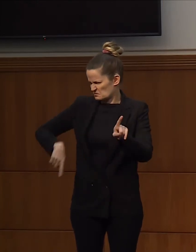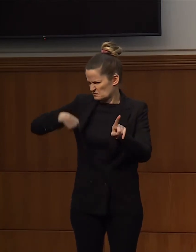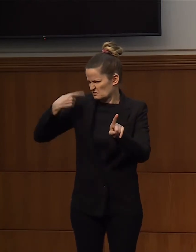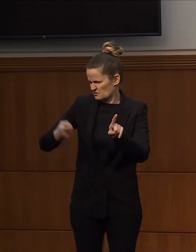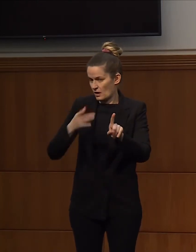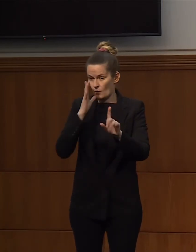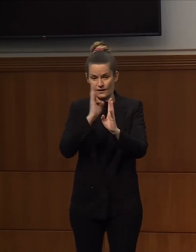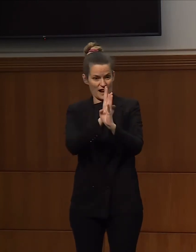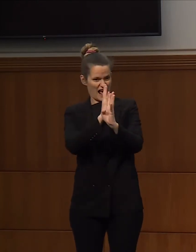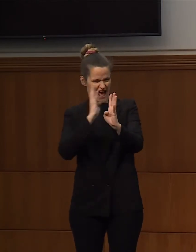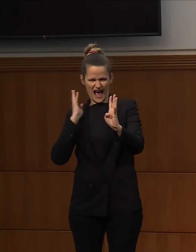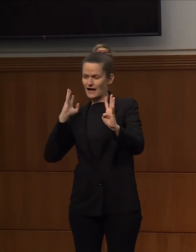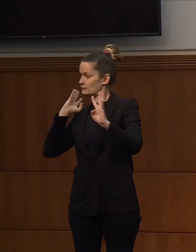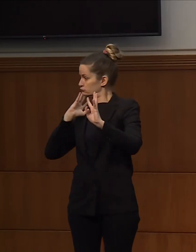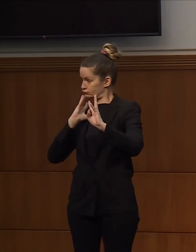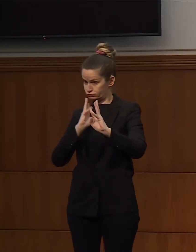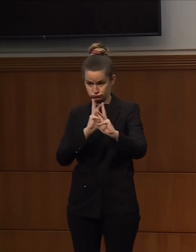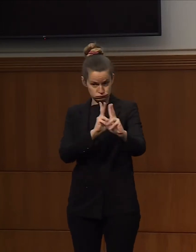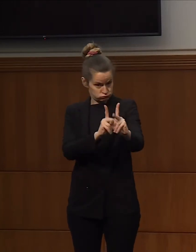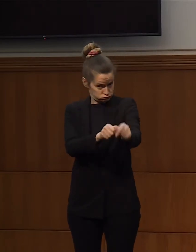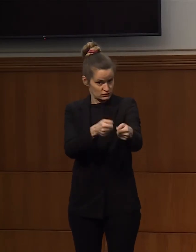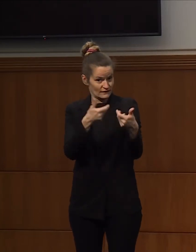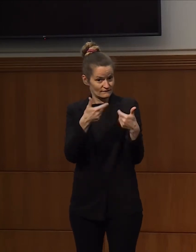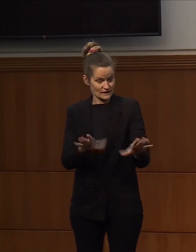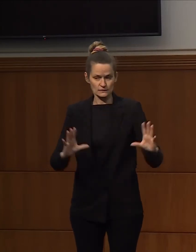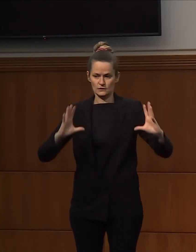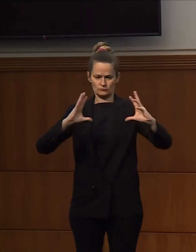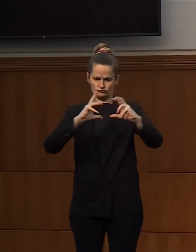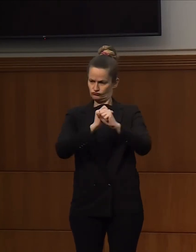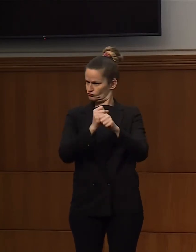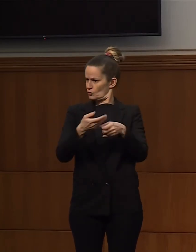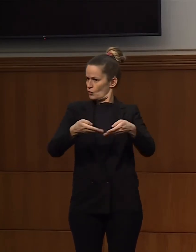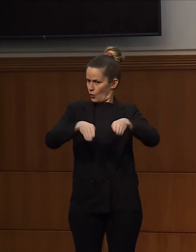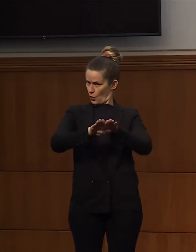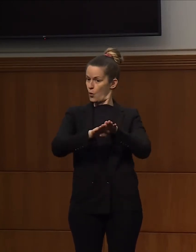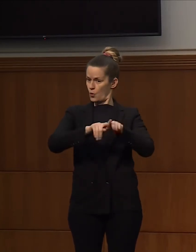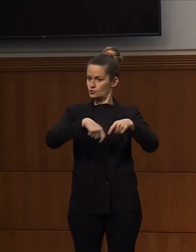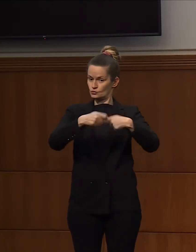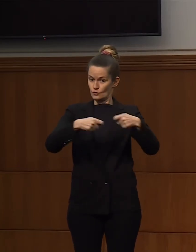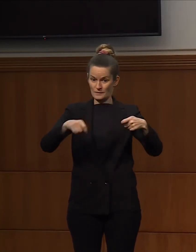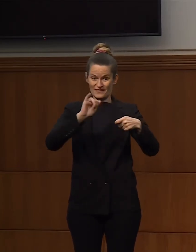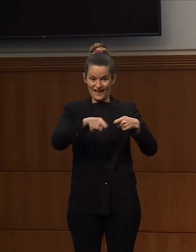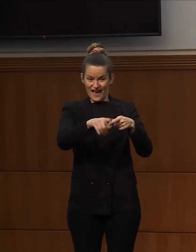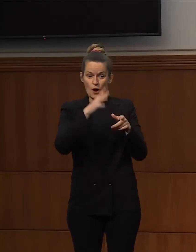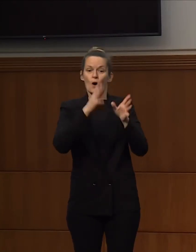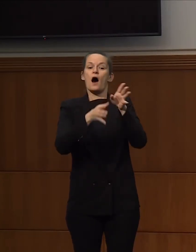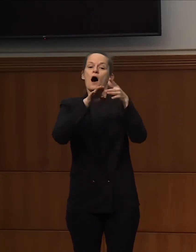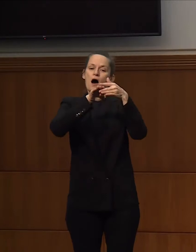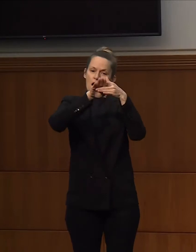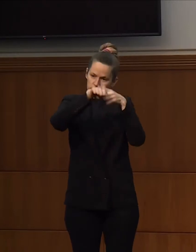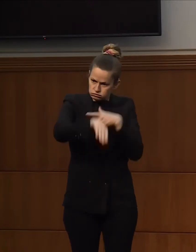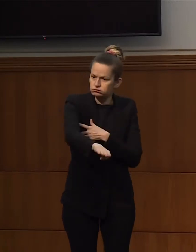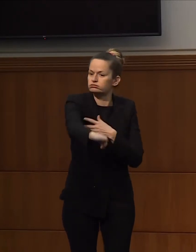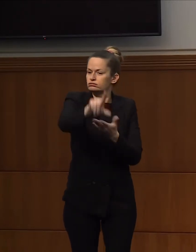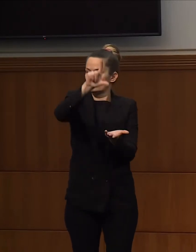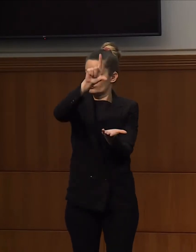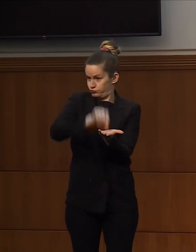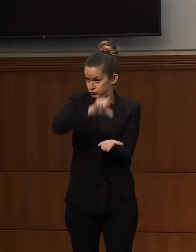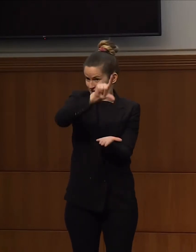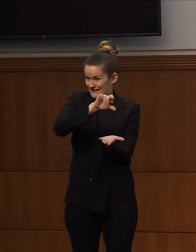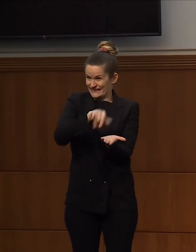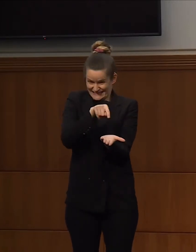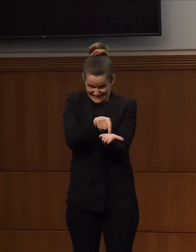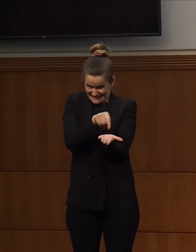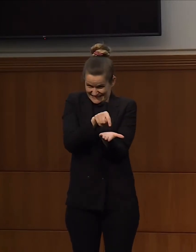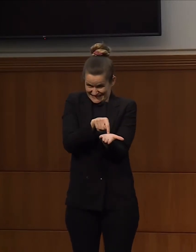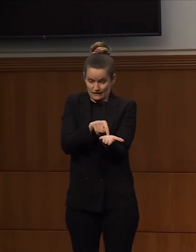will initiate closing the polls and print those tapes in their precinct, and then they will fill out a statement of results and either call that